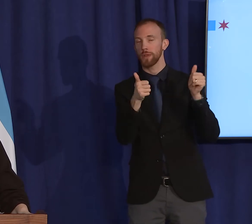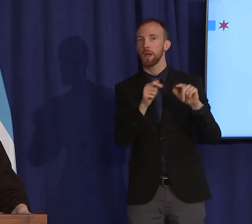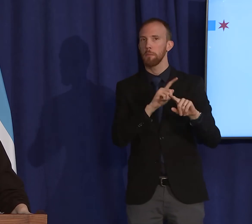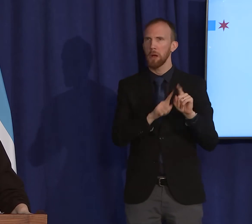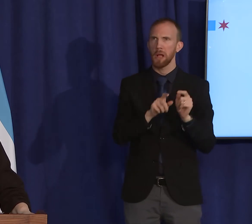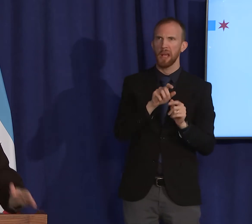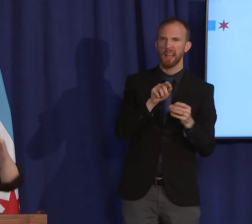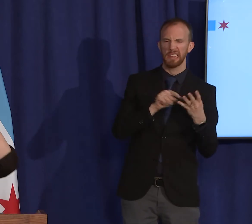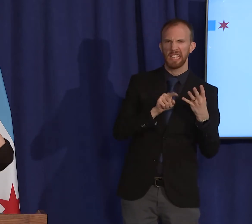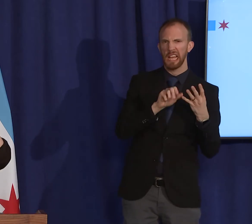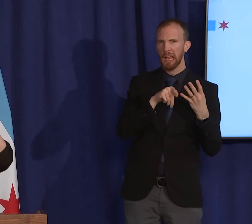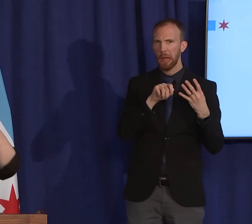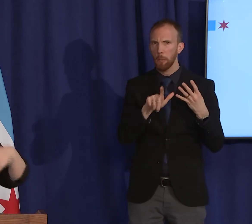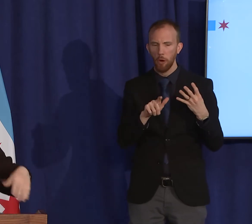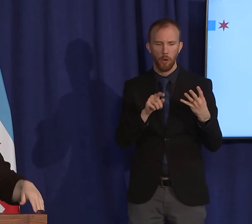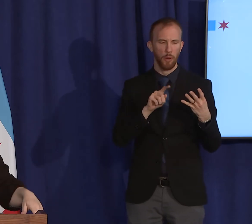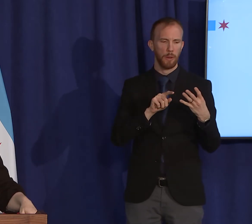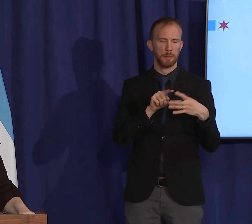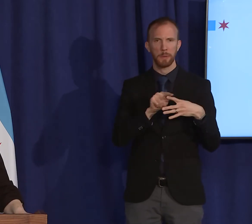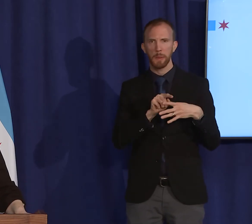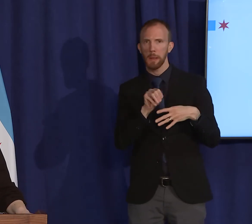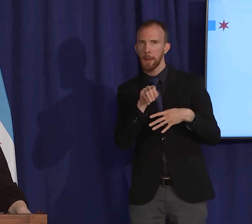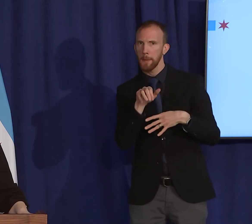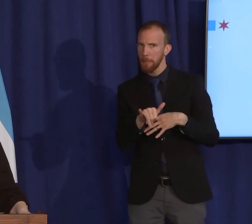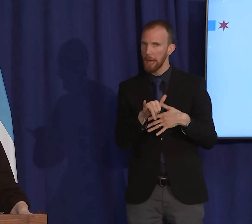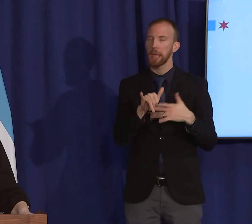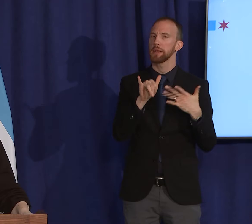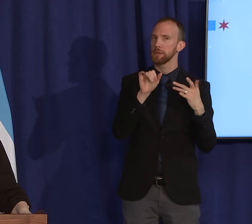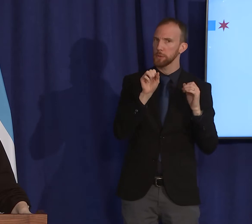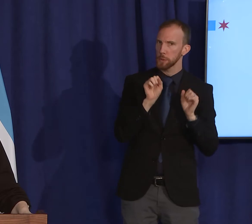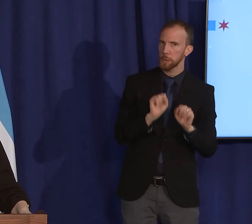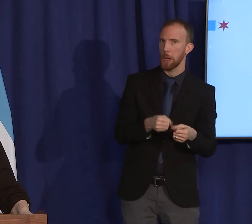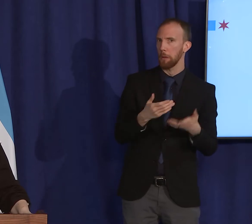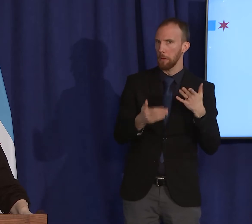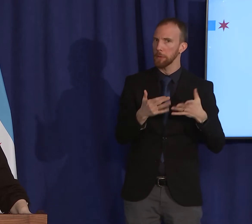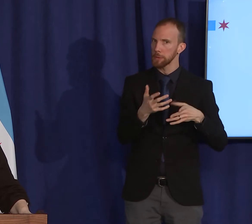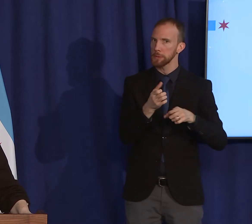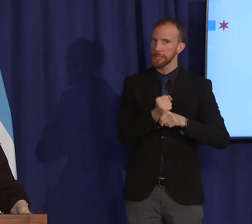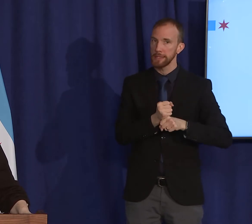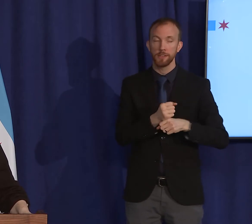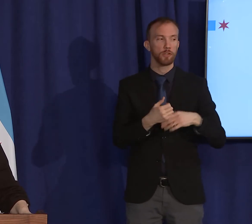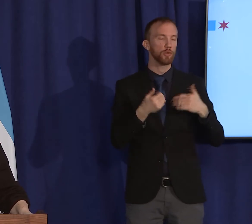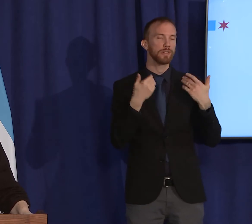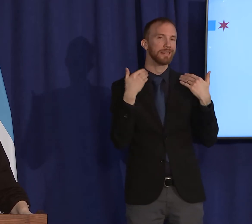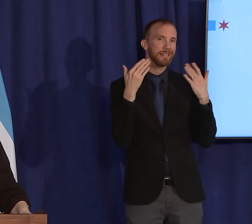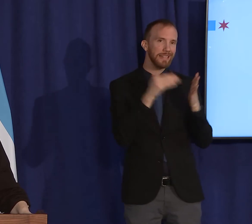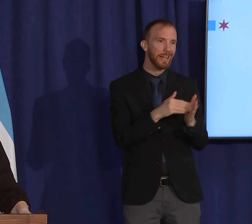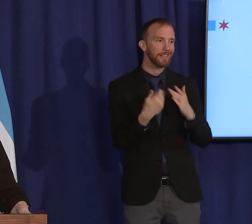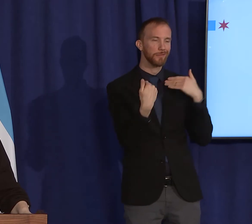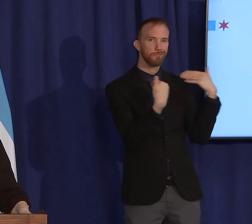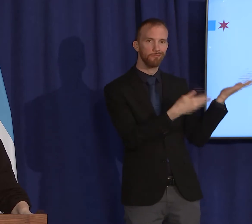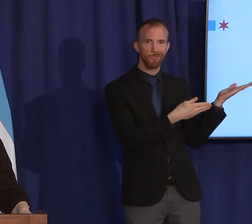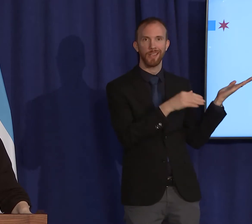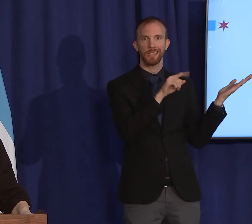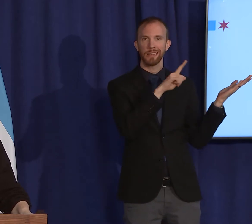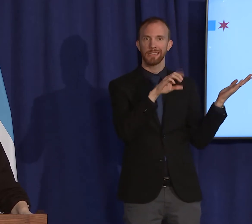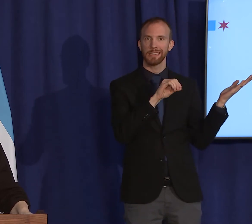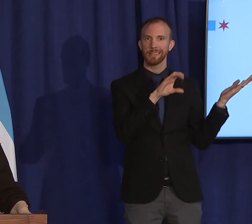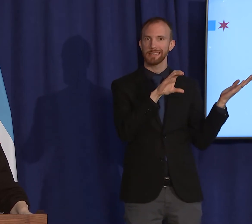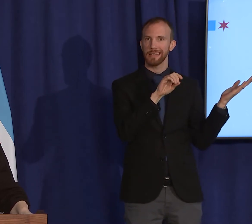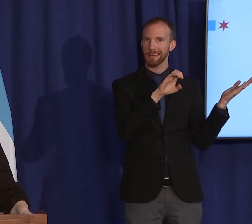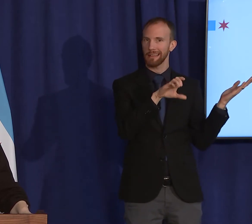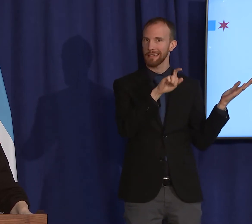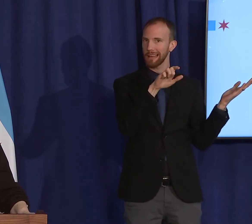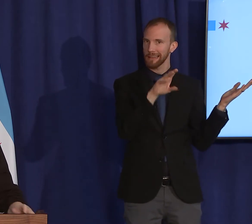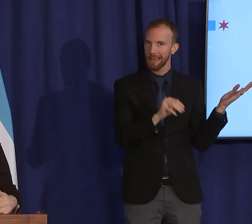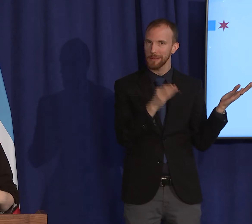vaccine rolls up. And you should keep going to ZocDoc.com/vaccine, and you should keep checking with your healthcare provider. They're going to be